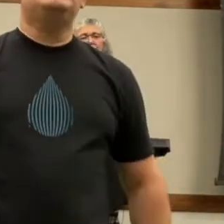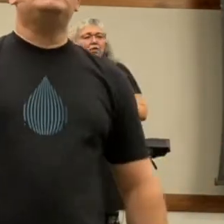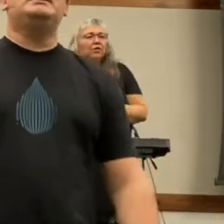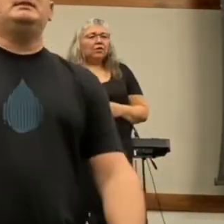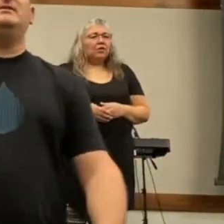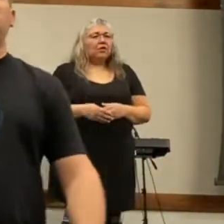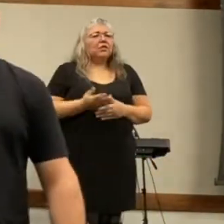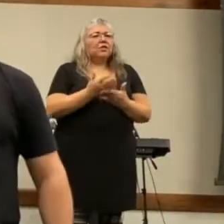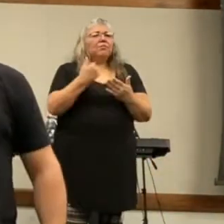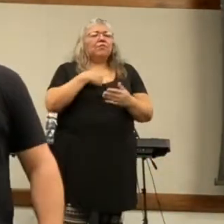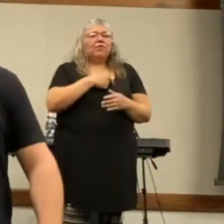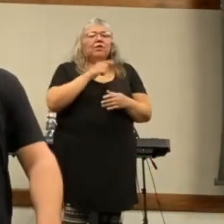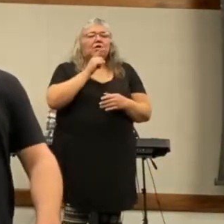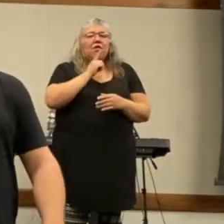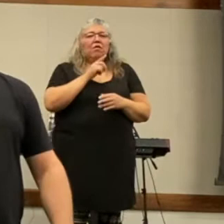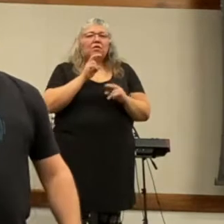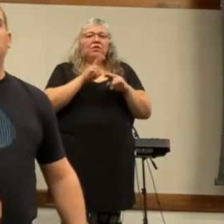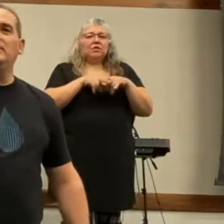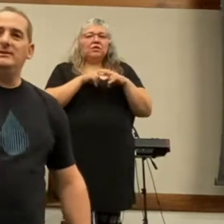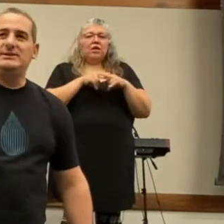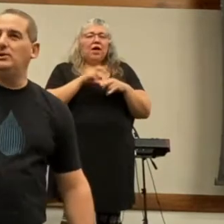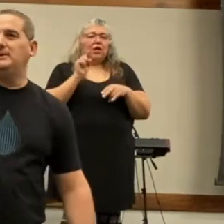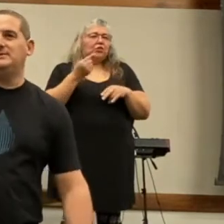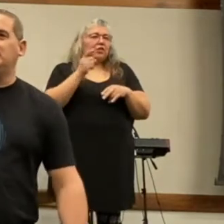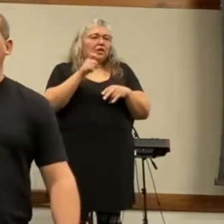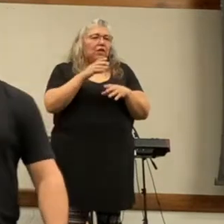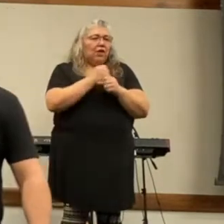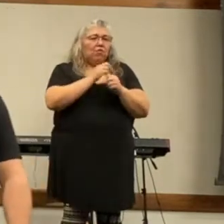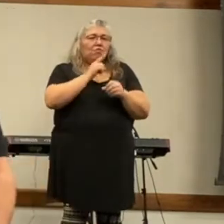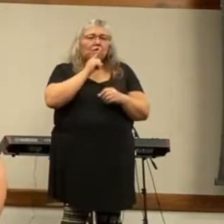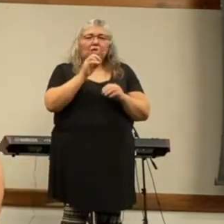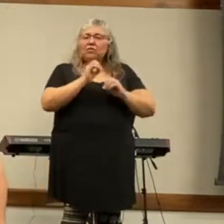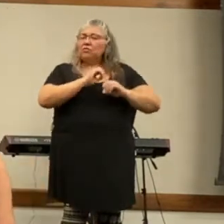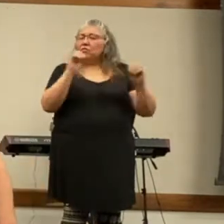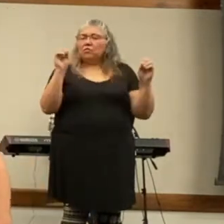Some of us are sitting here saying, I just need to get real. Listen, nobody's looking.